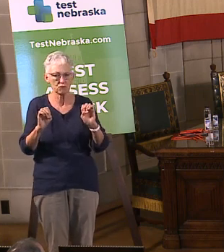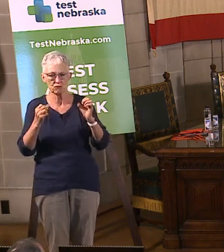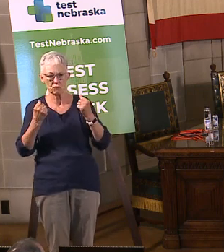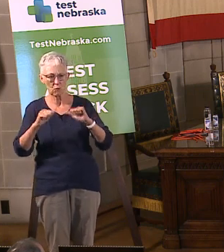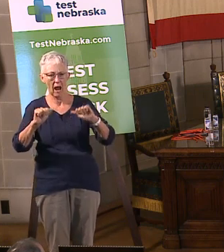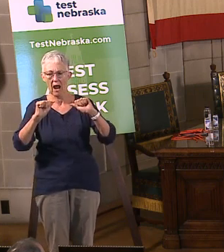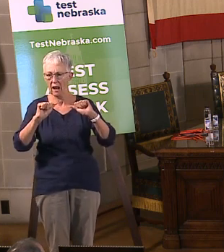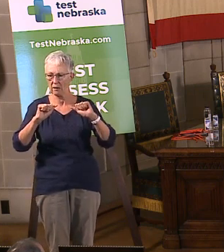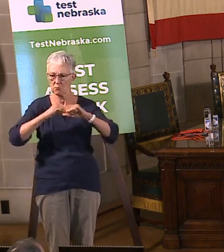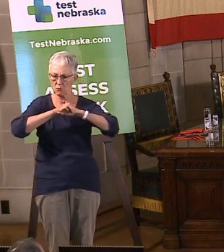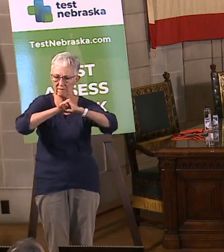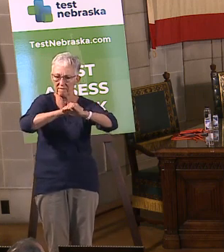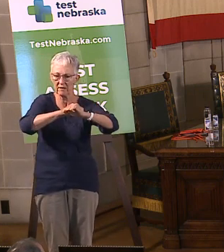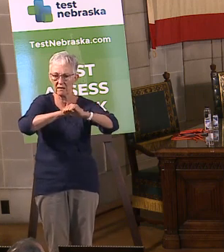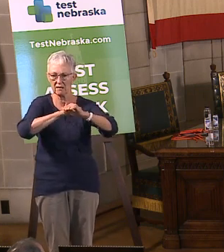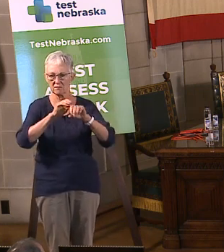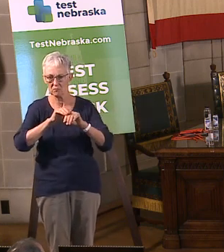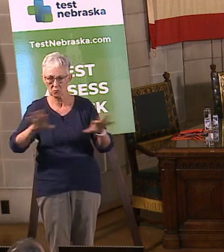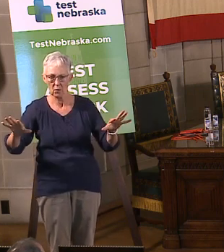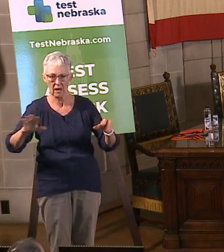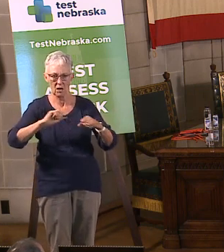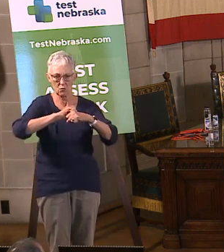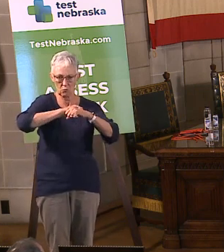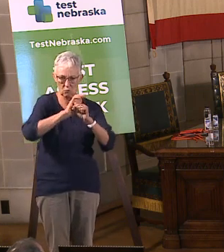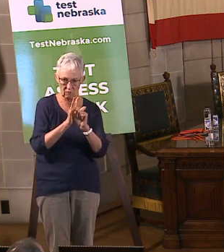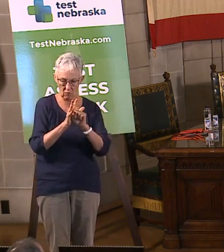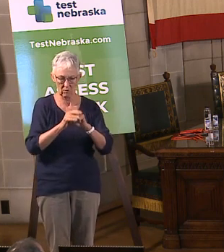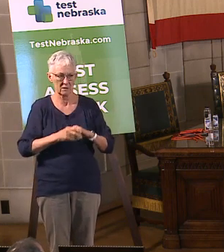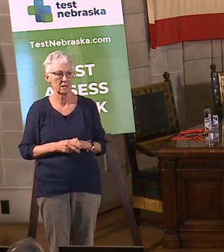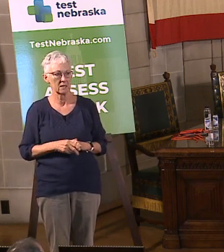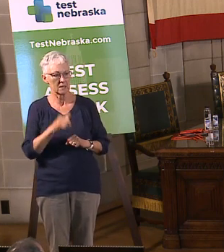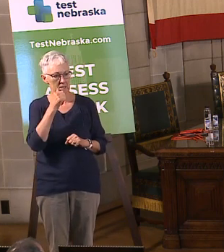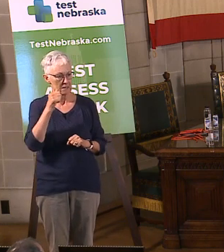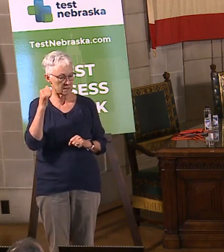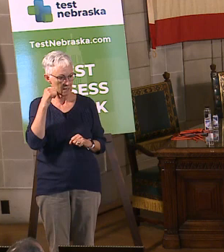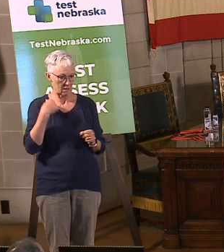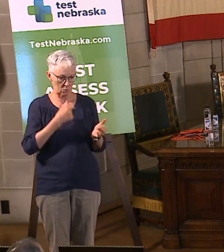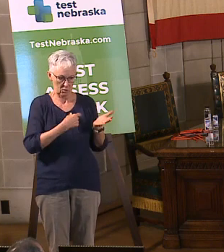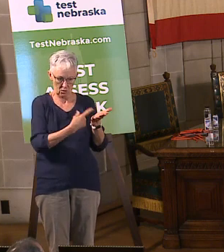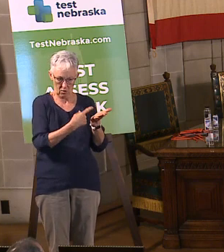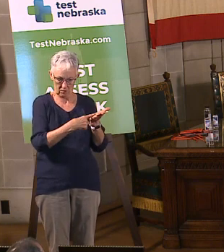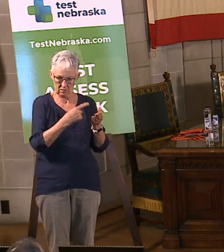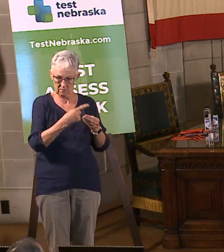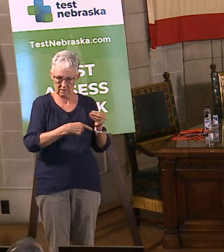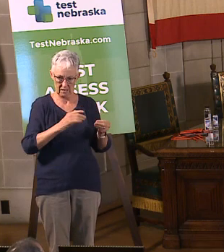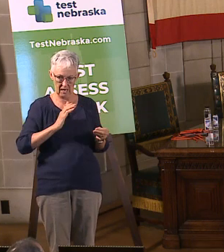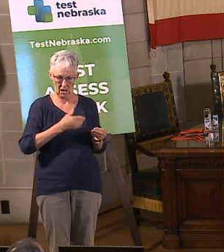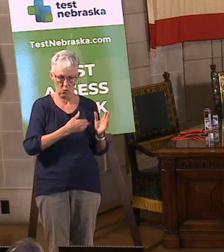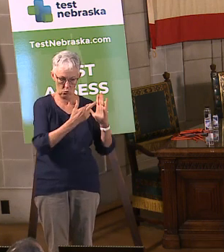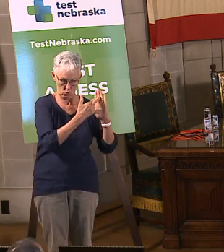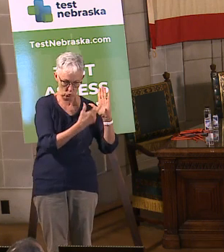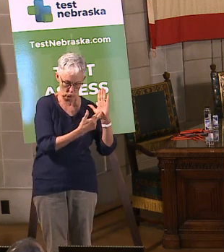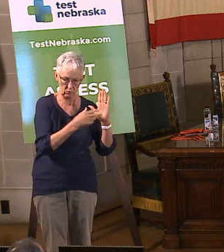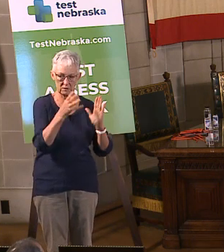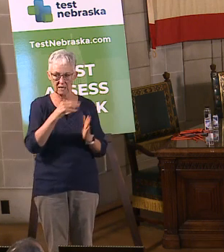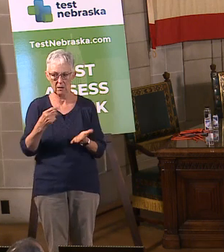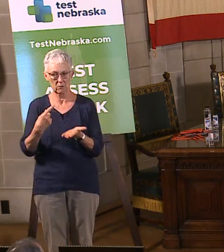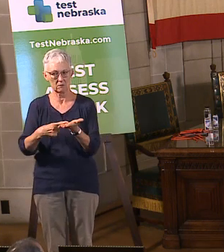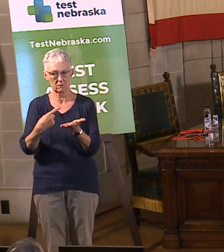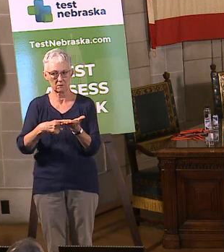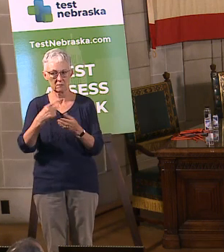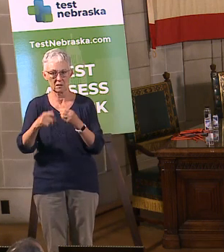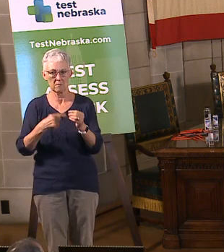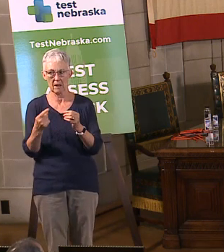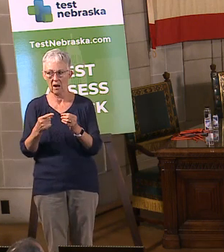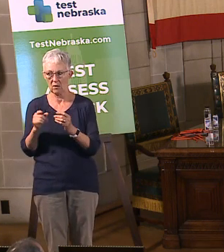about testing. Yesterday, we talked about contact tracing. And in fact, in contact tracing, we started bringing on one of our private companies, started making phone